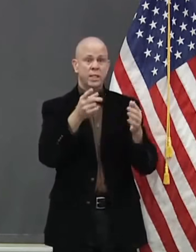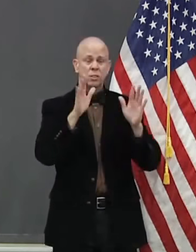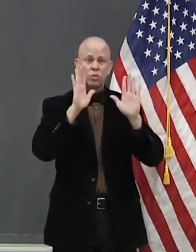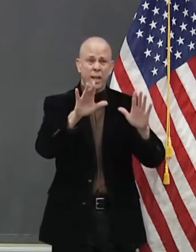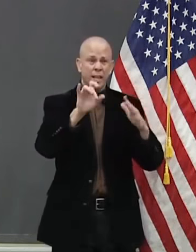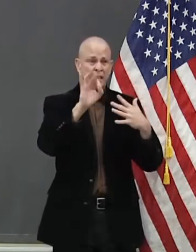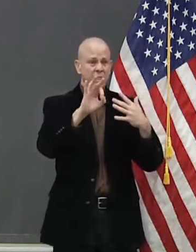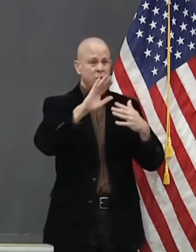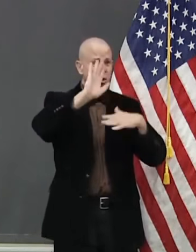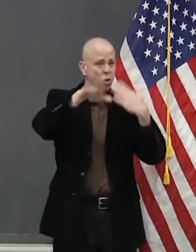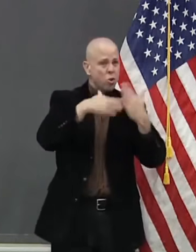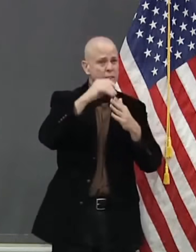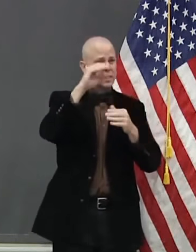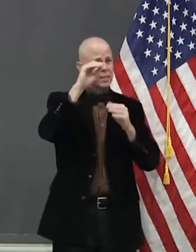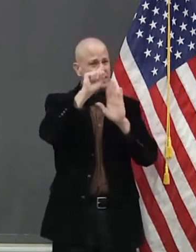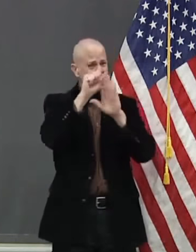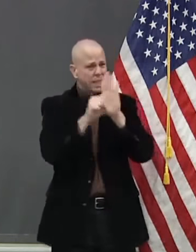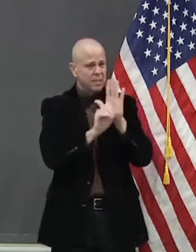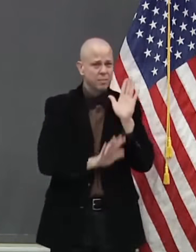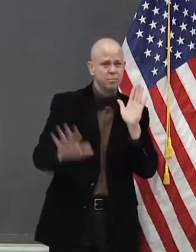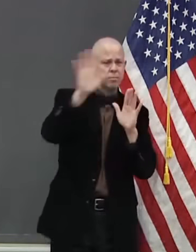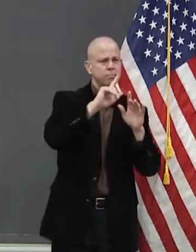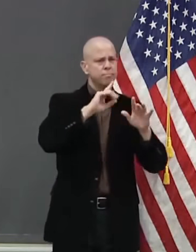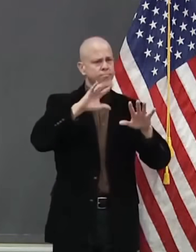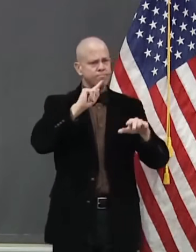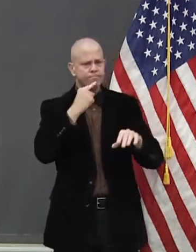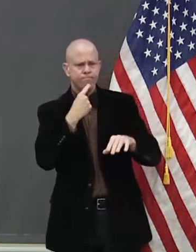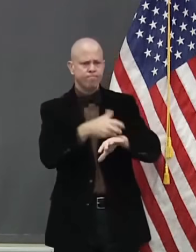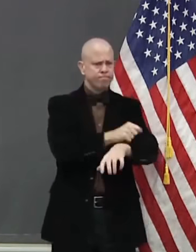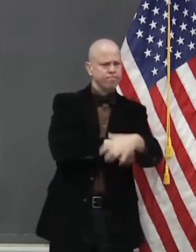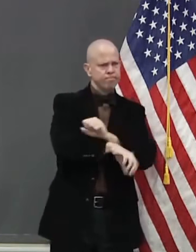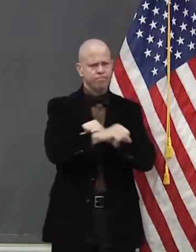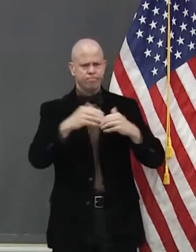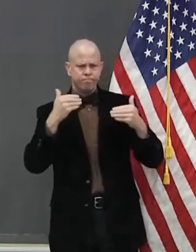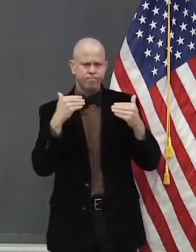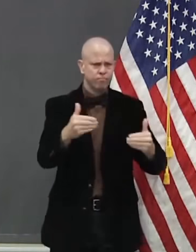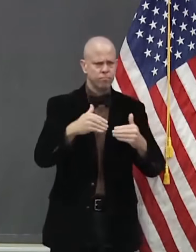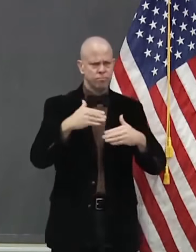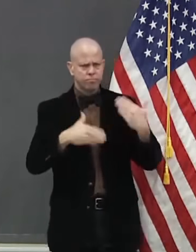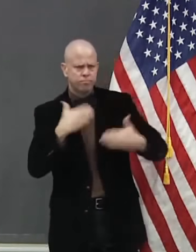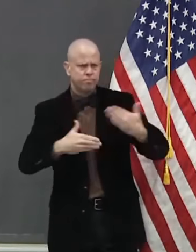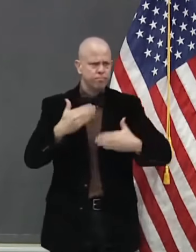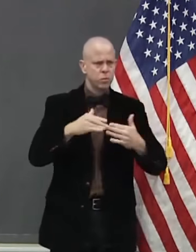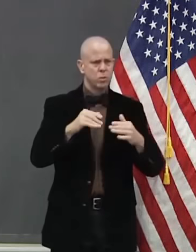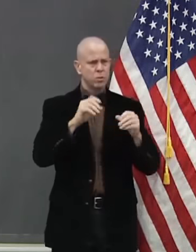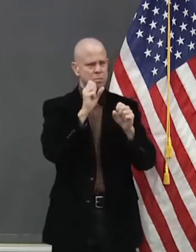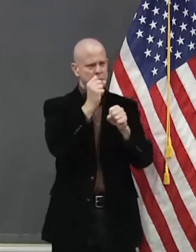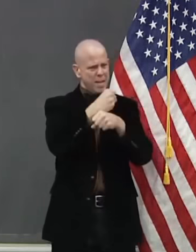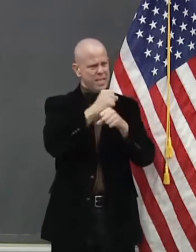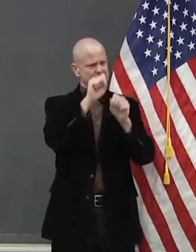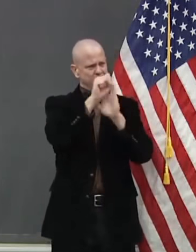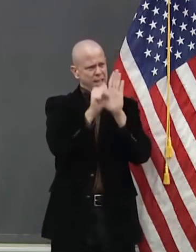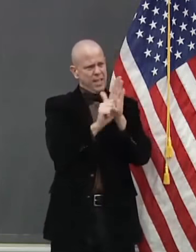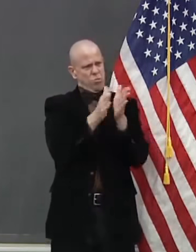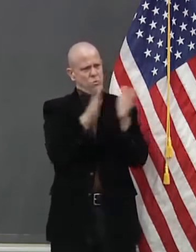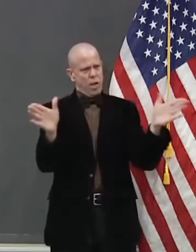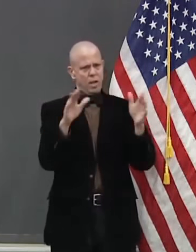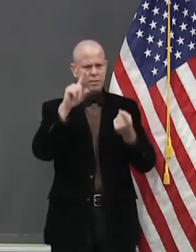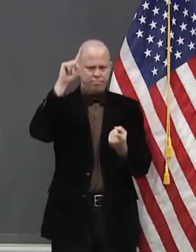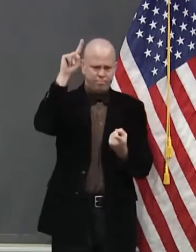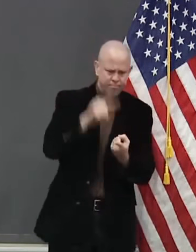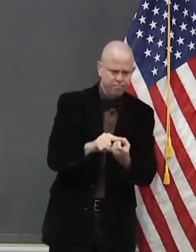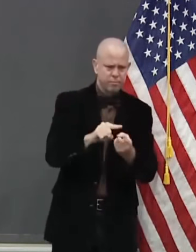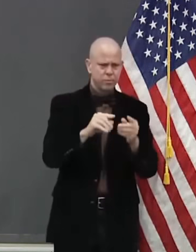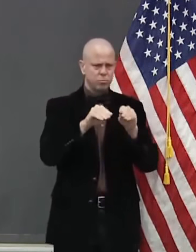directives seriously. We are seeing statewide community spread. It is sporadic, and it's really